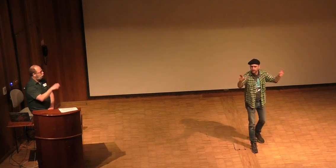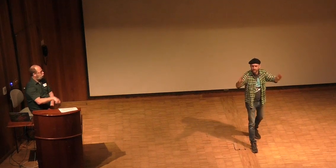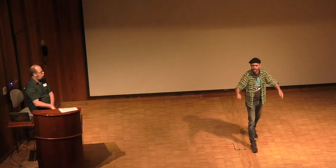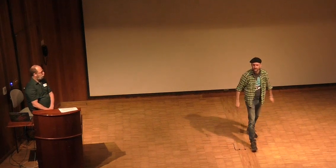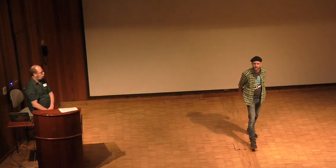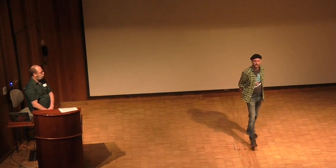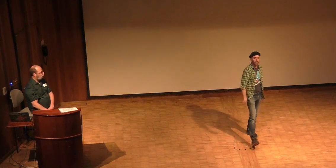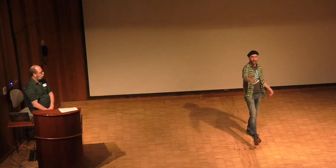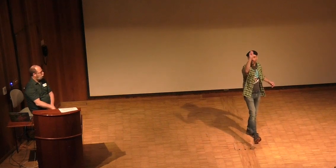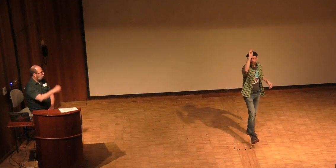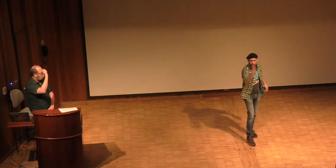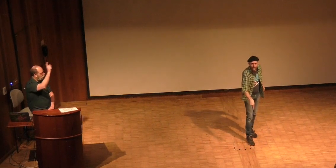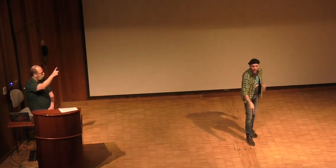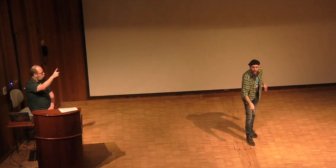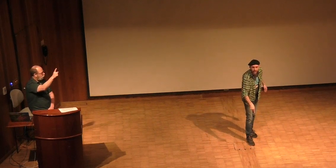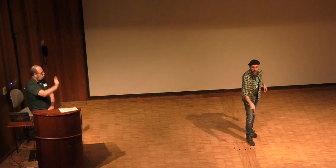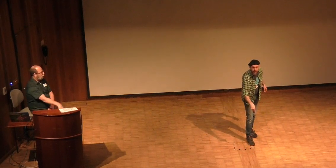So everybody copy me doing this way.